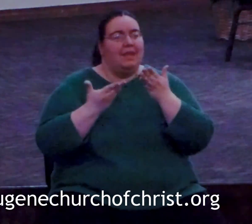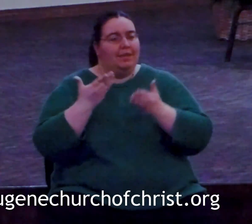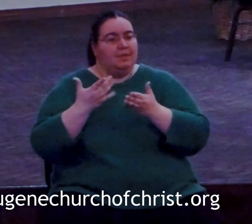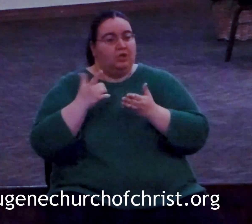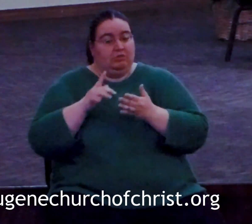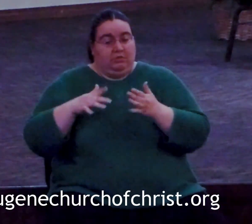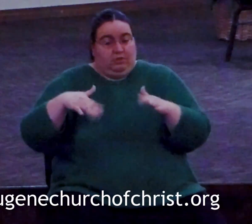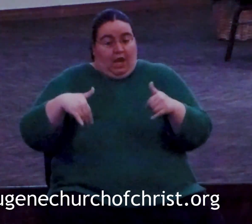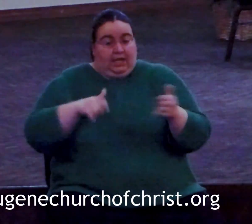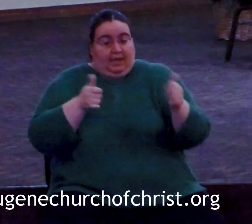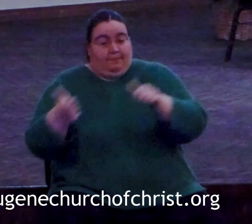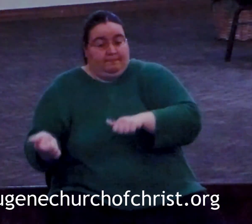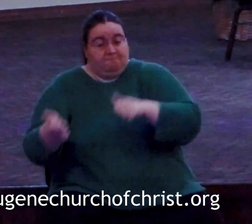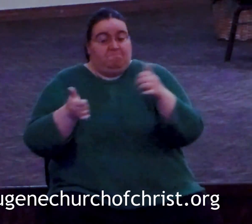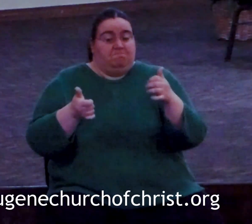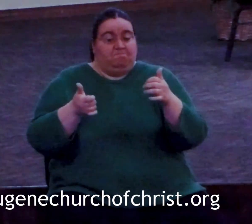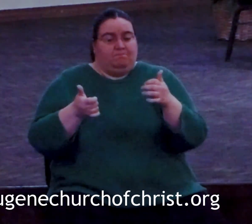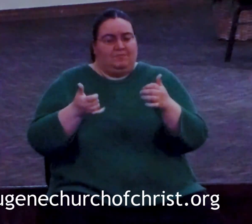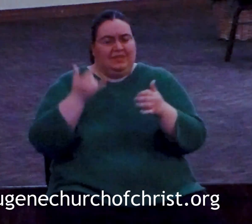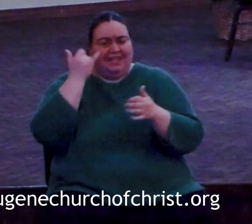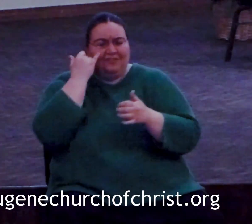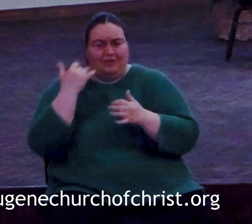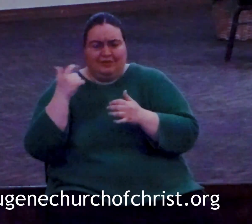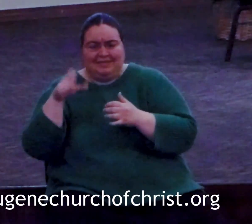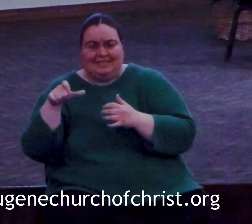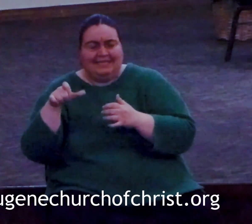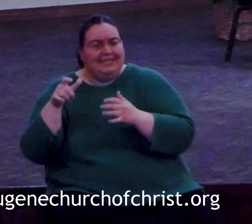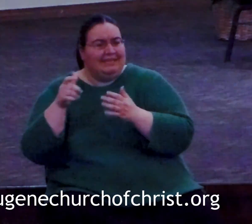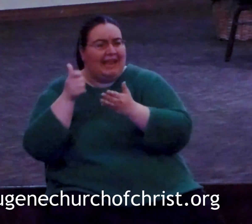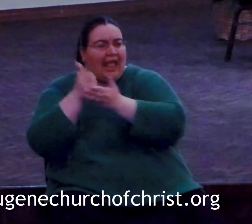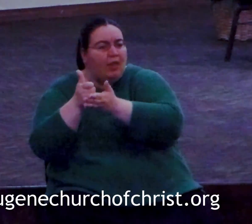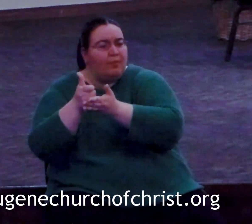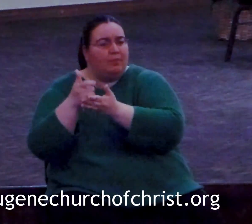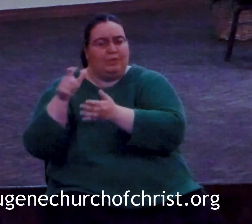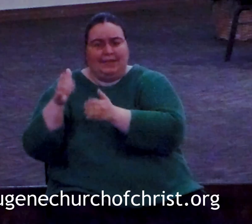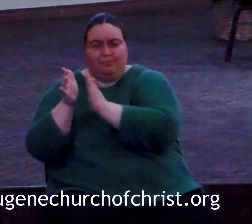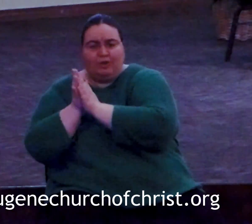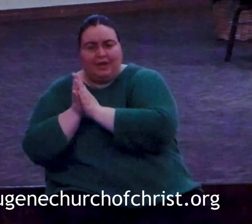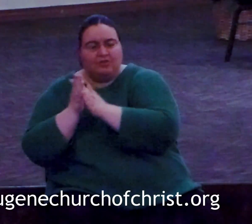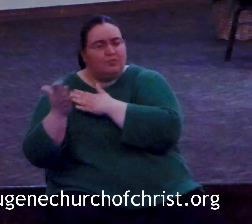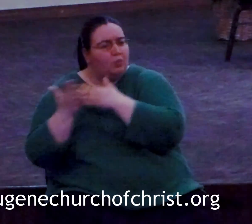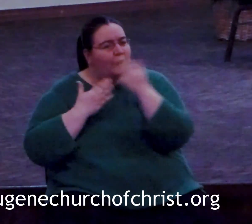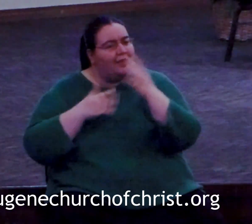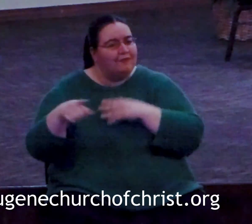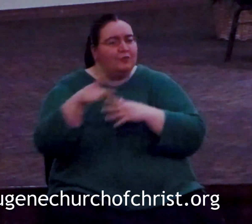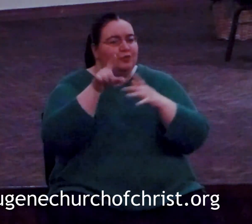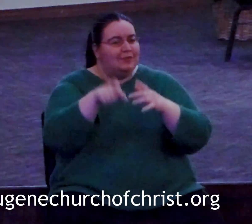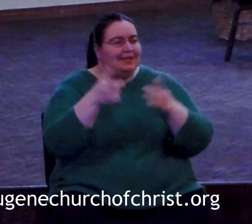you're dealing with that we can help, we can pray with you, whatever it might be, please come as we stand and sing.